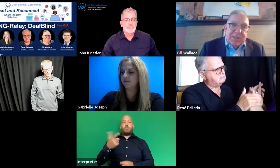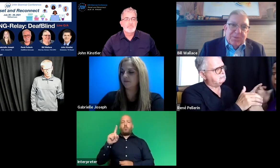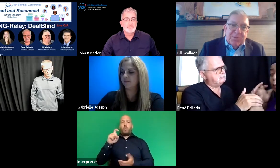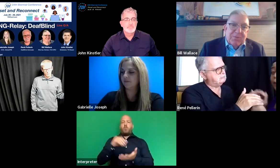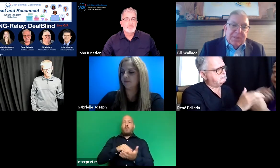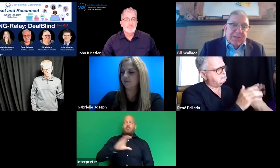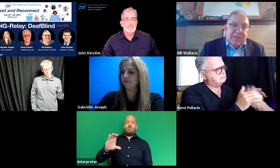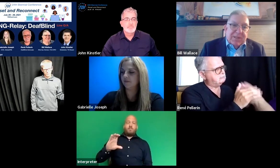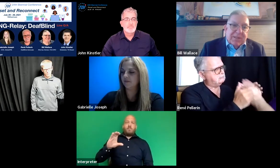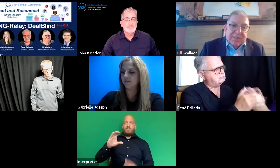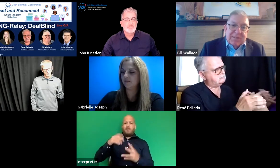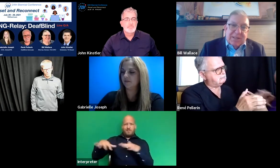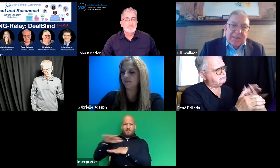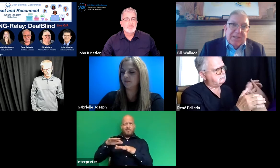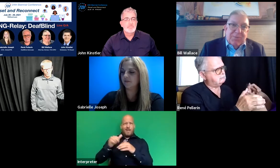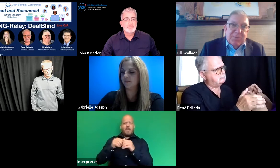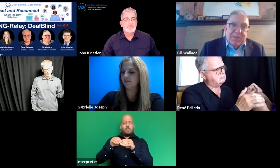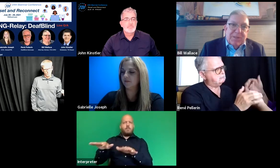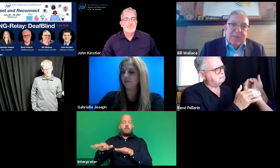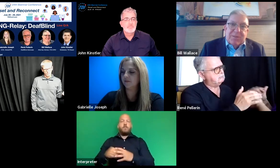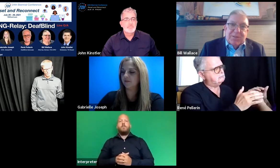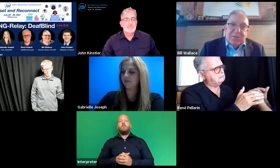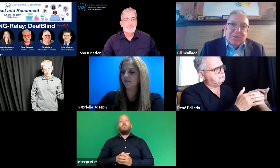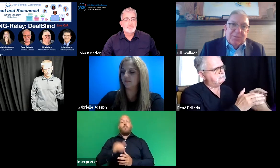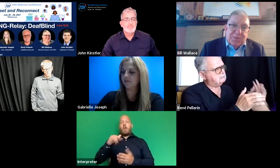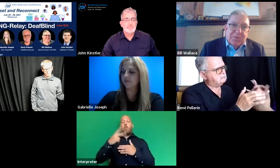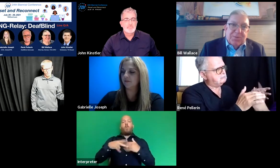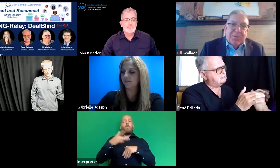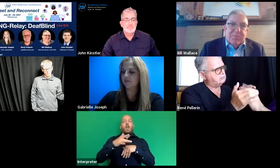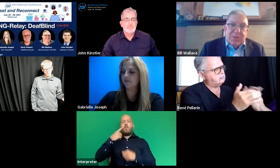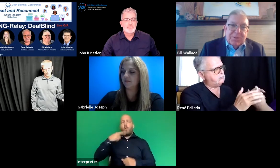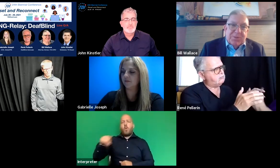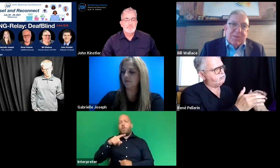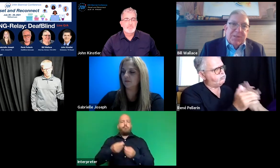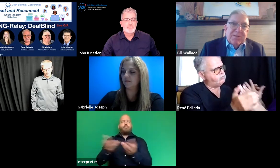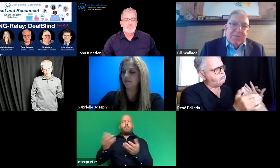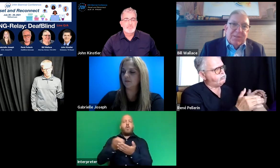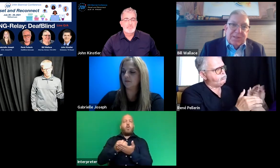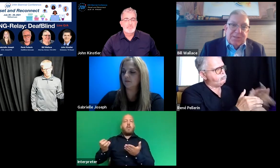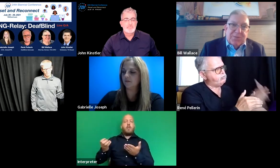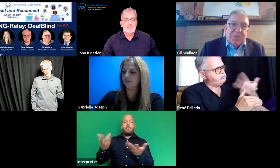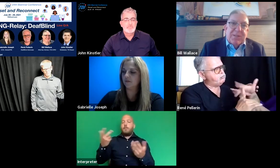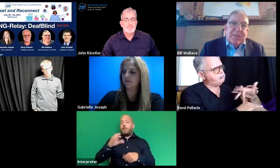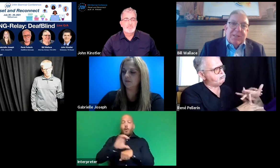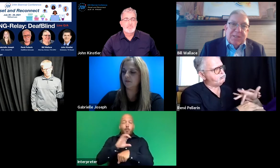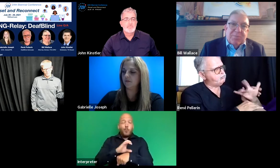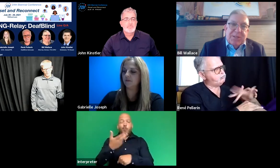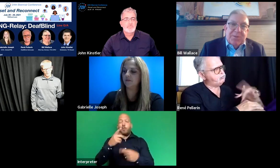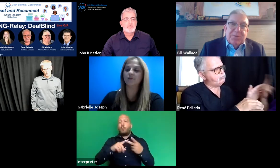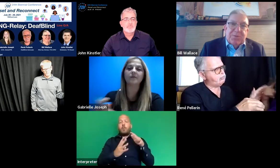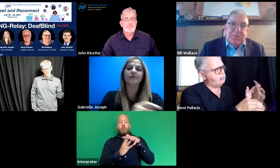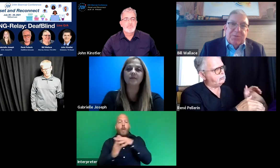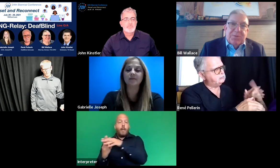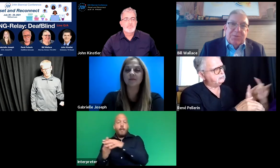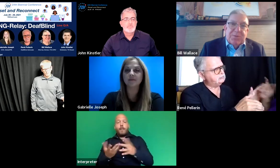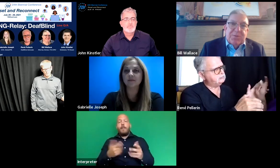available to get equipment such as computers, braille displays, etc., that can be